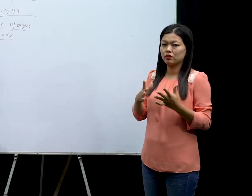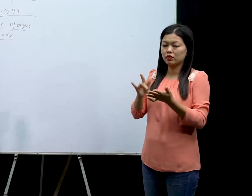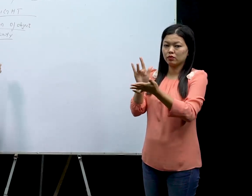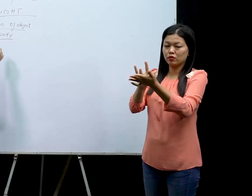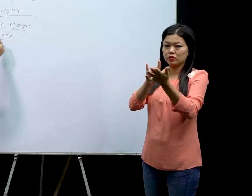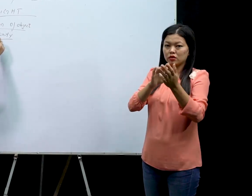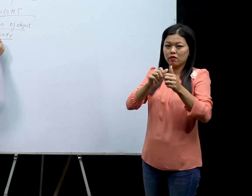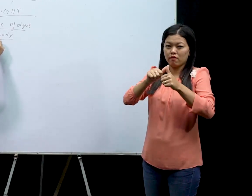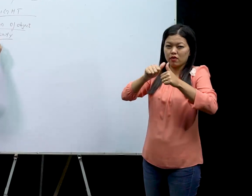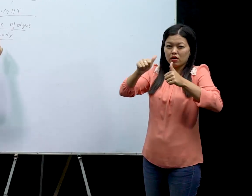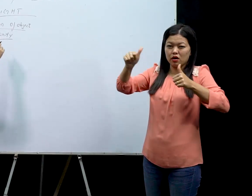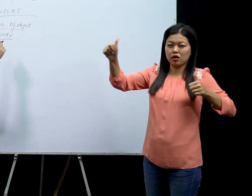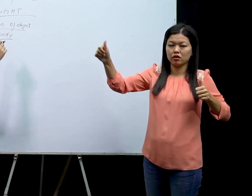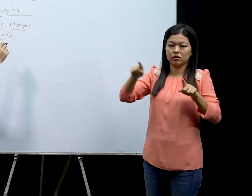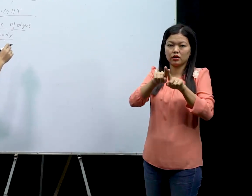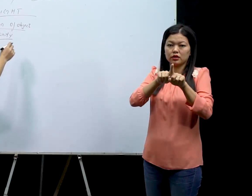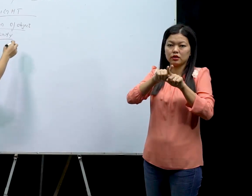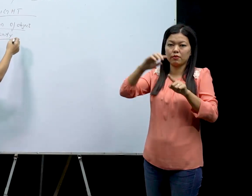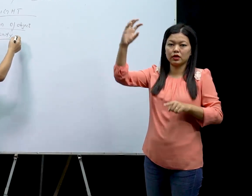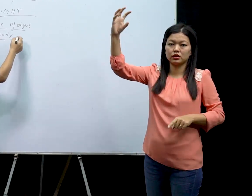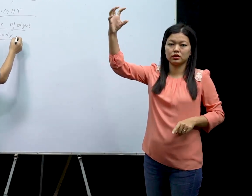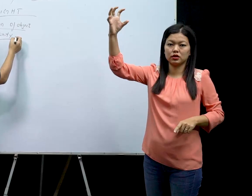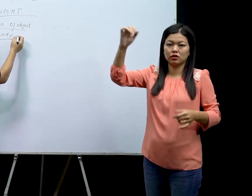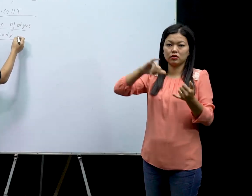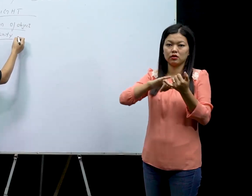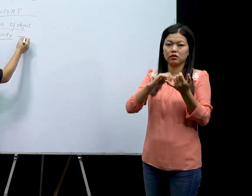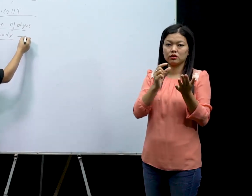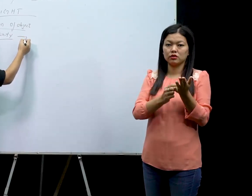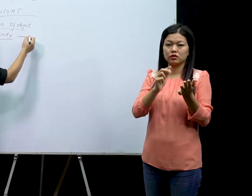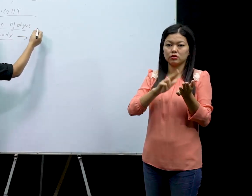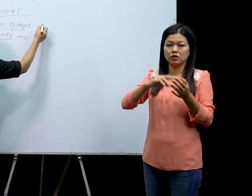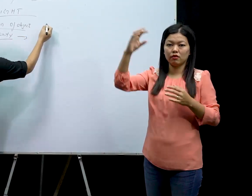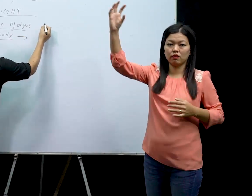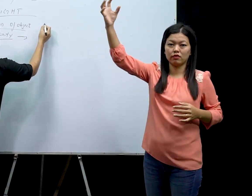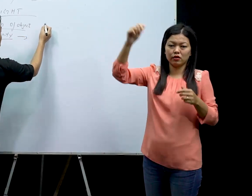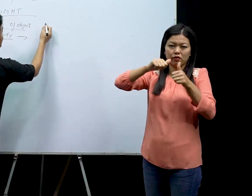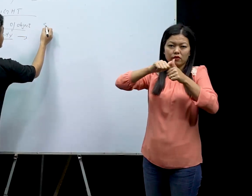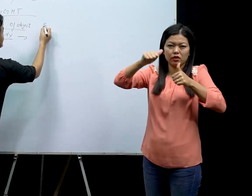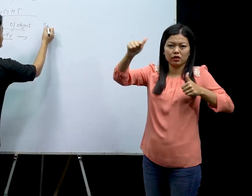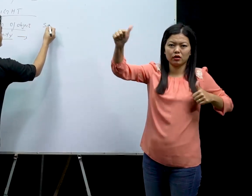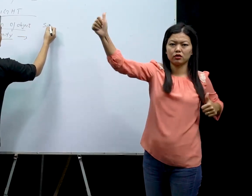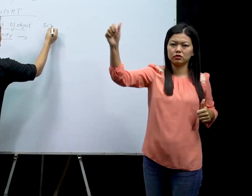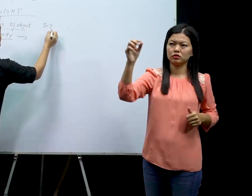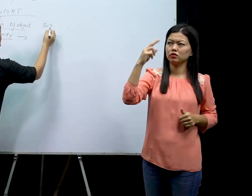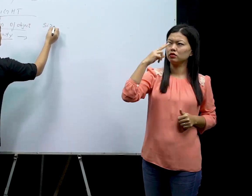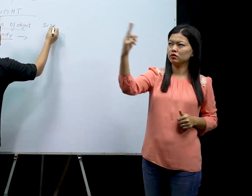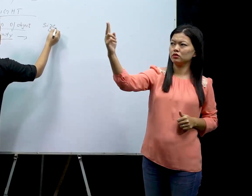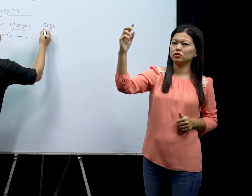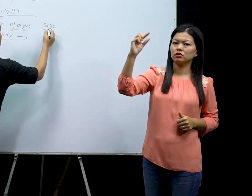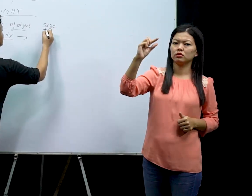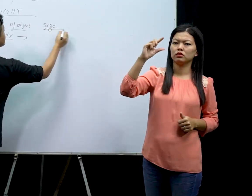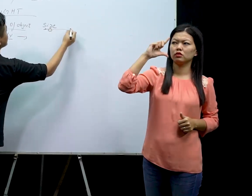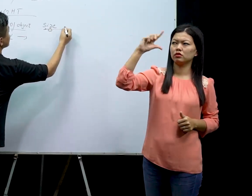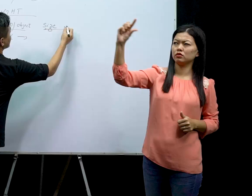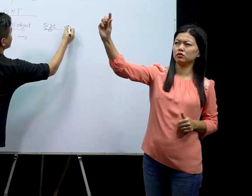have considered it as infinity. Okay, and then we got the size of the image, which